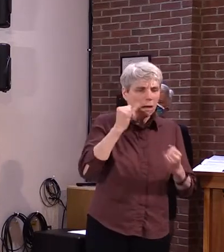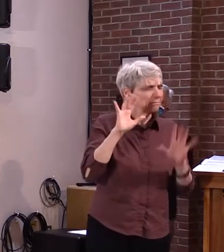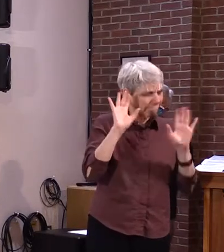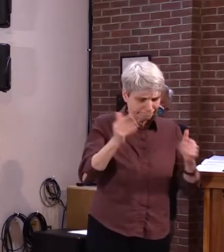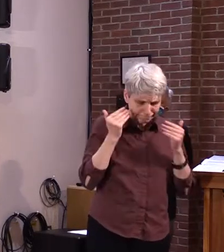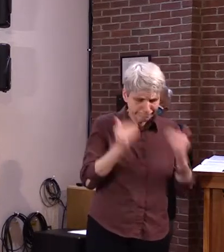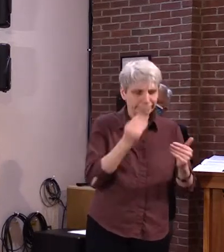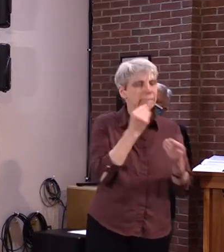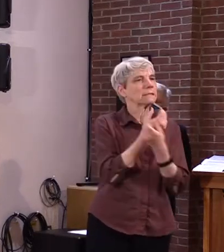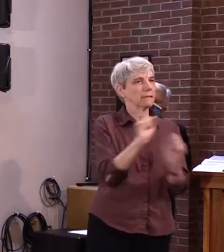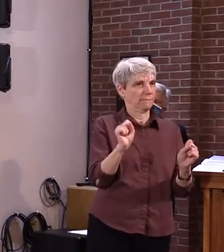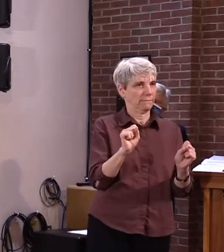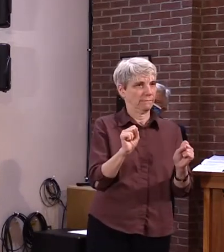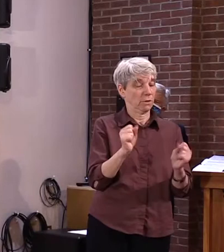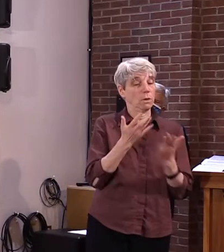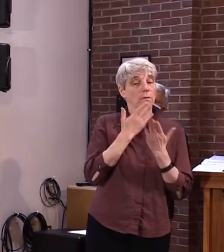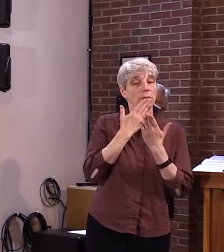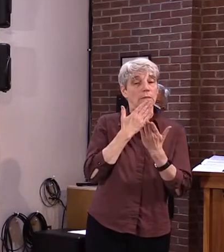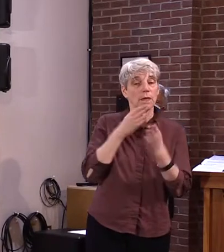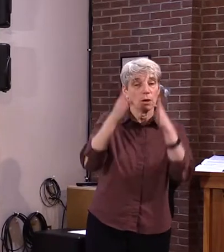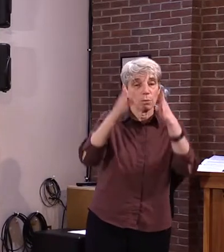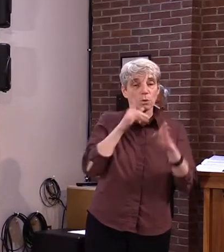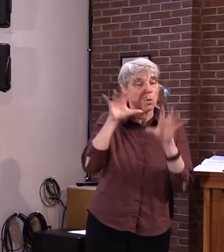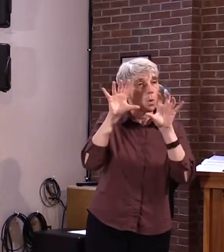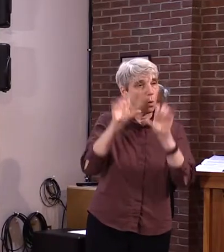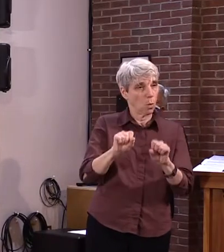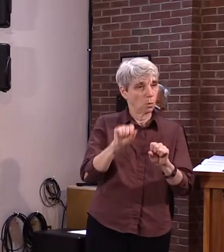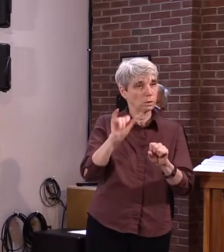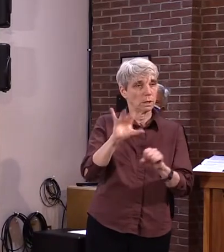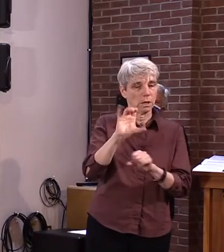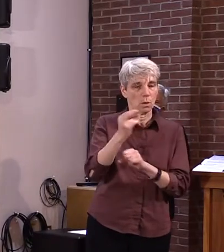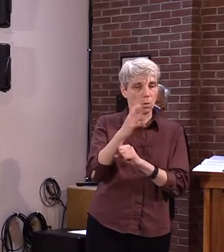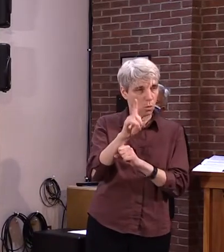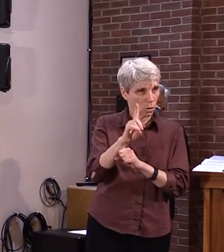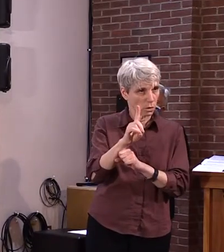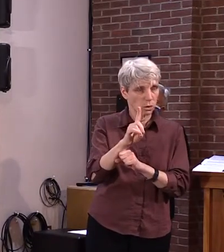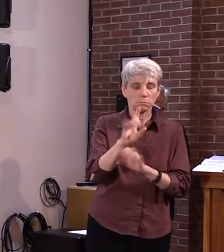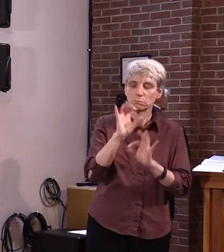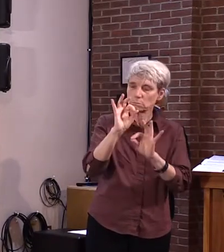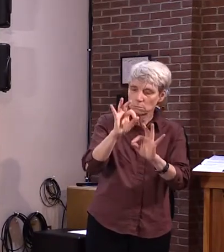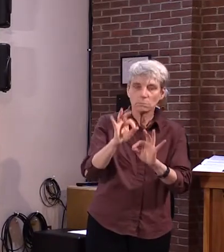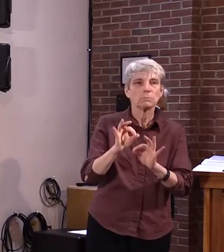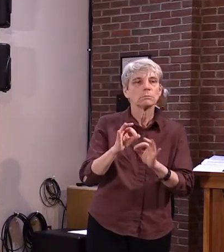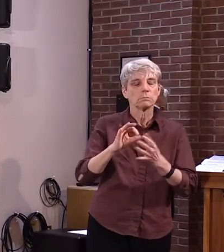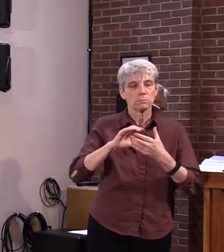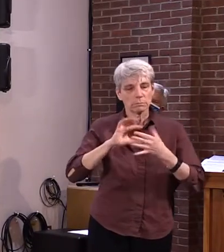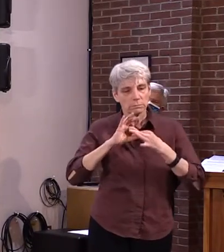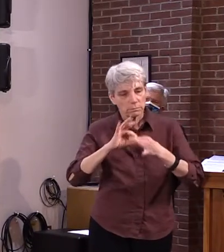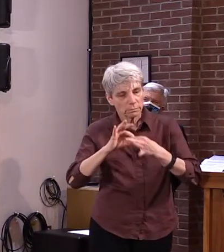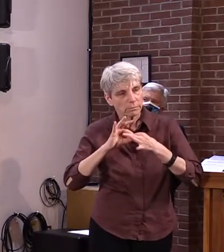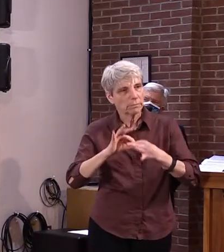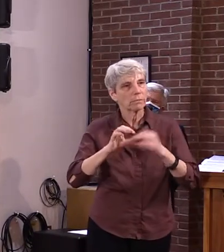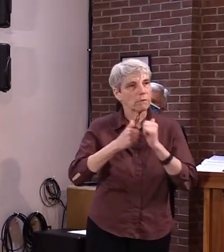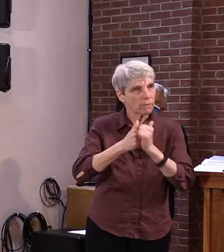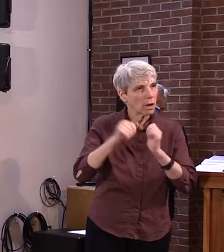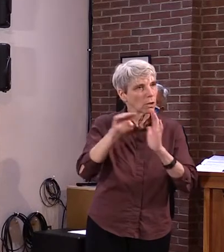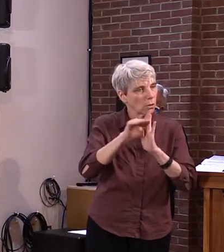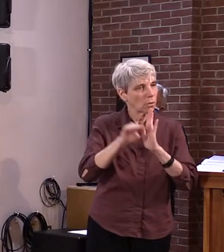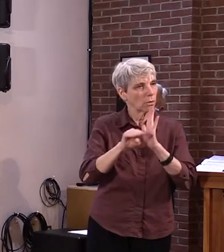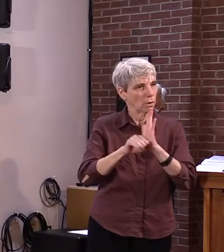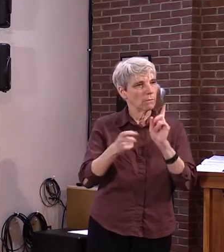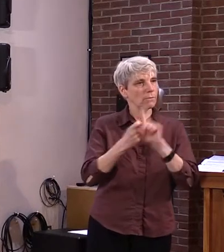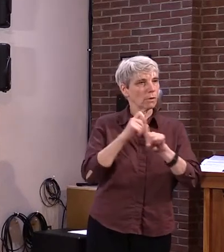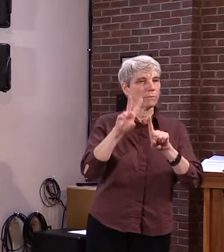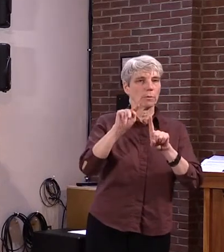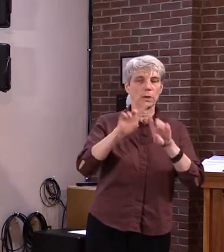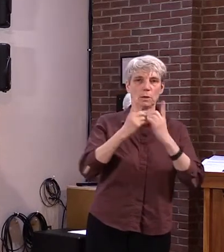who's complying with all of our public health recommendations and for working with us to put measures in place to keep anyone who may be